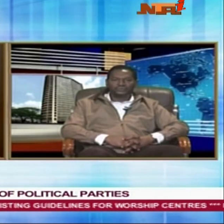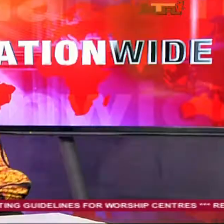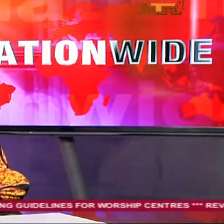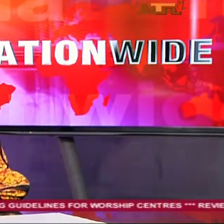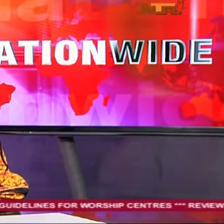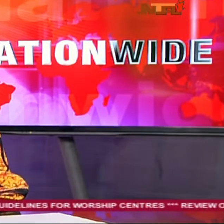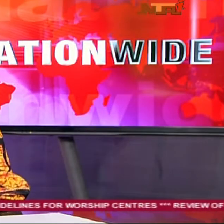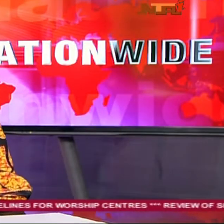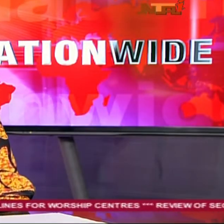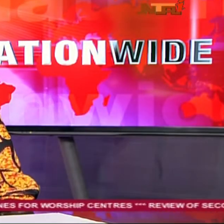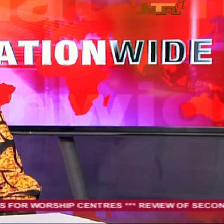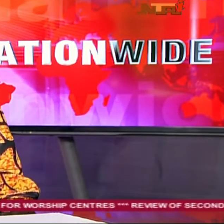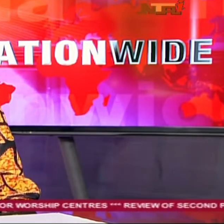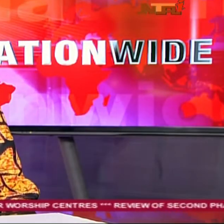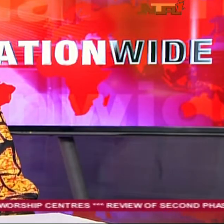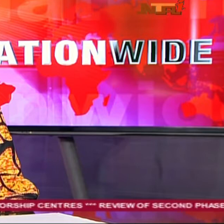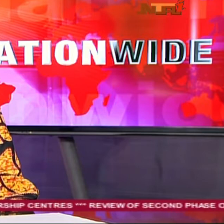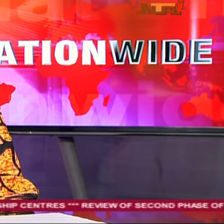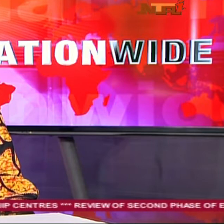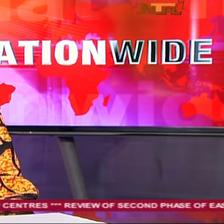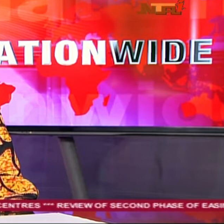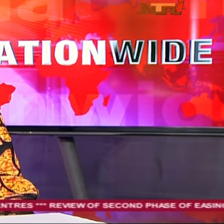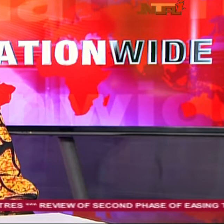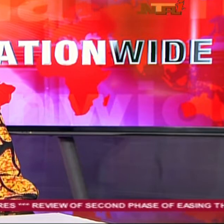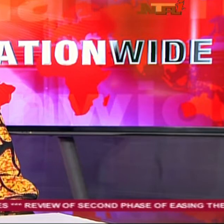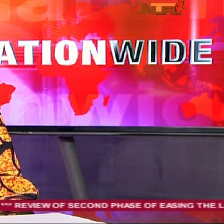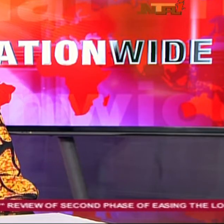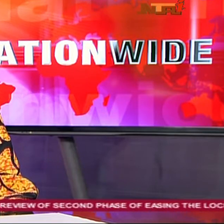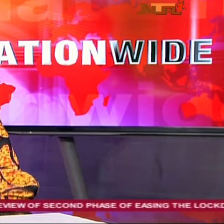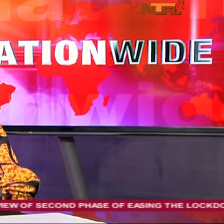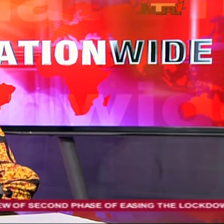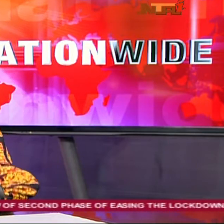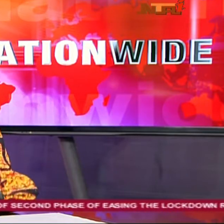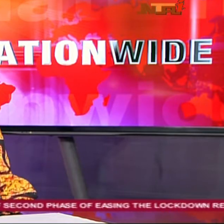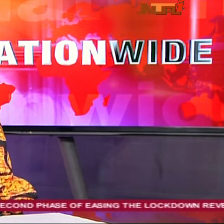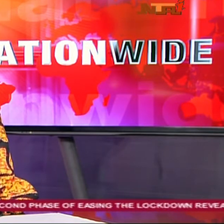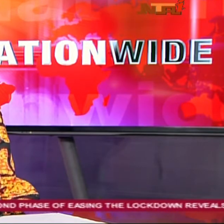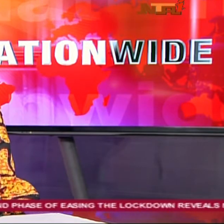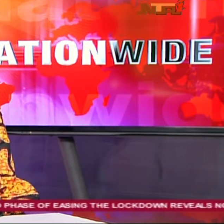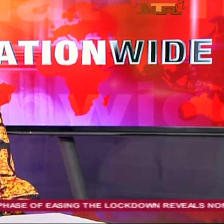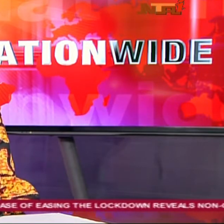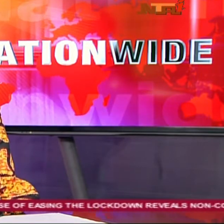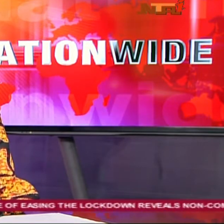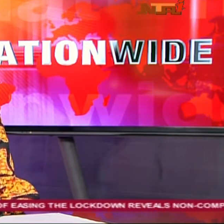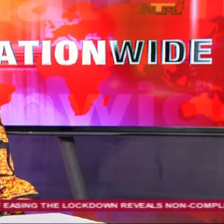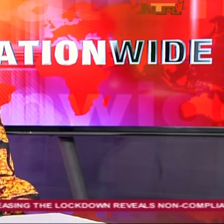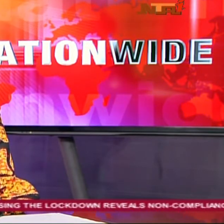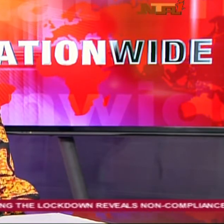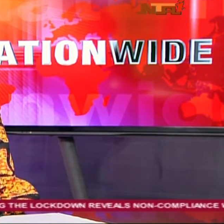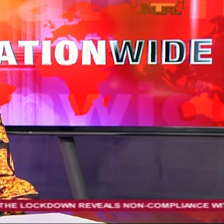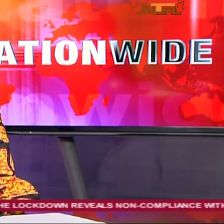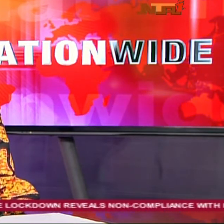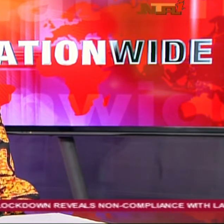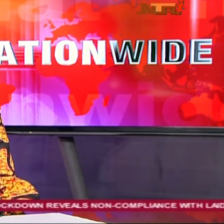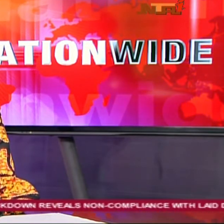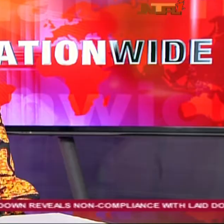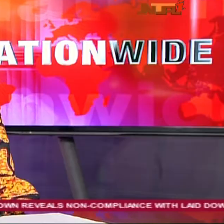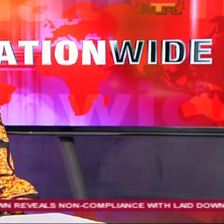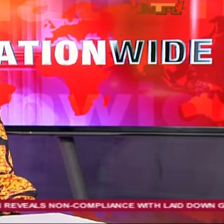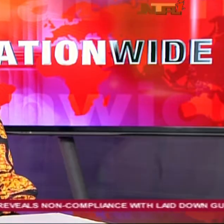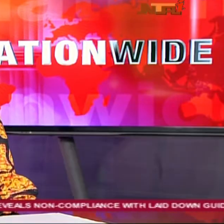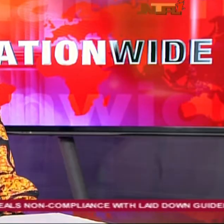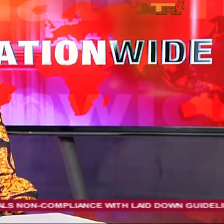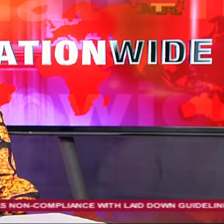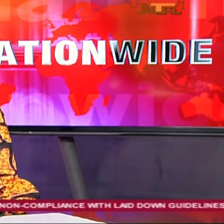News. In token security, the establishment of Army Forward Operation Base and 171 Battalion in